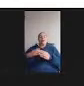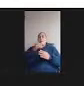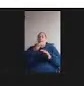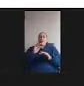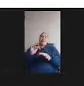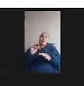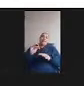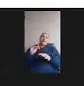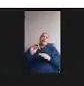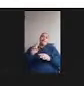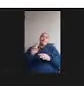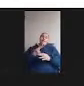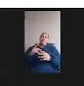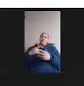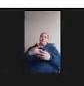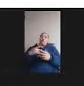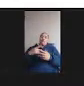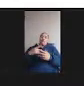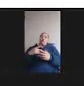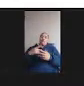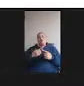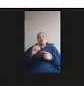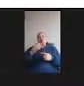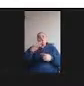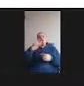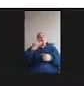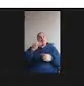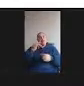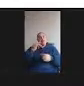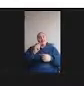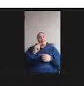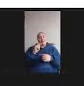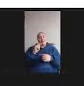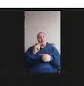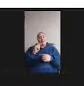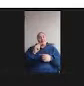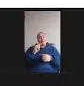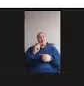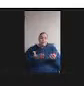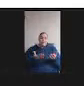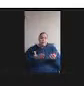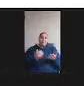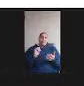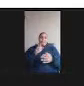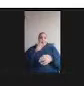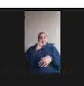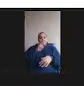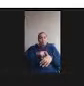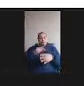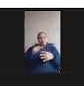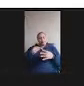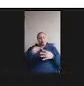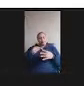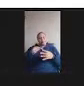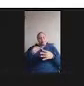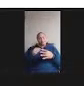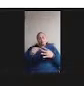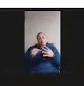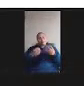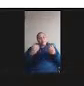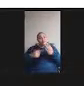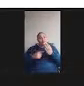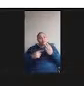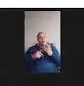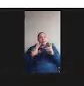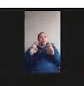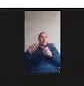So while IT provides the necessary detailed technical kind of input regarding